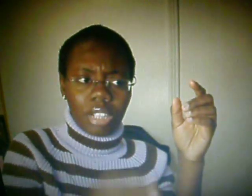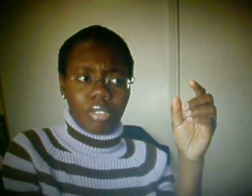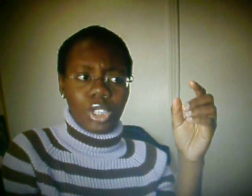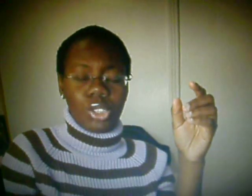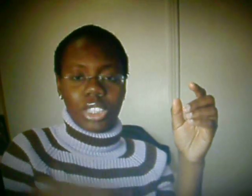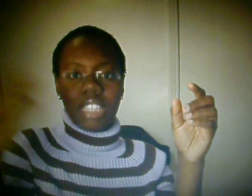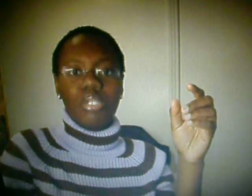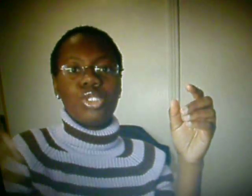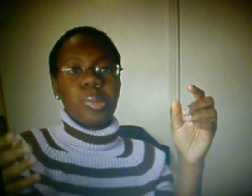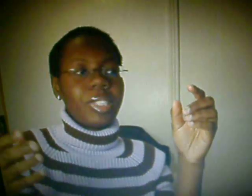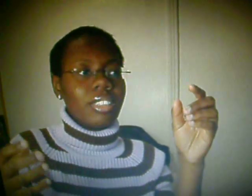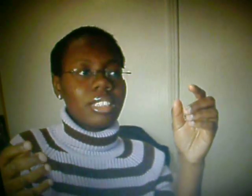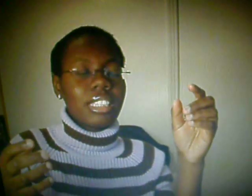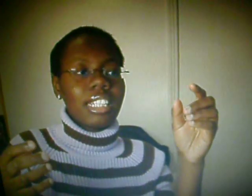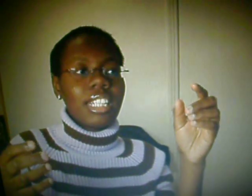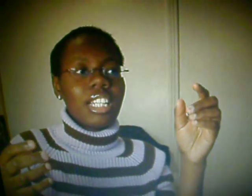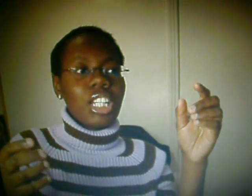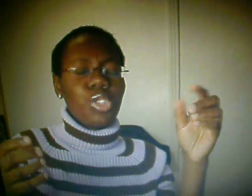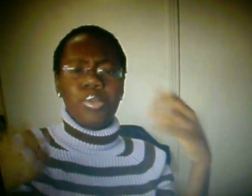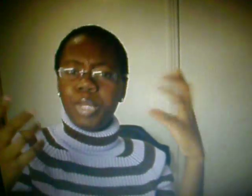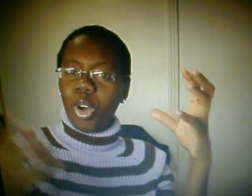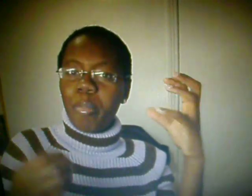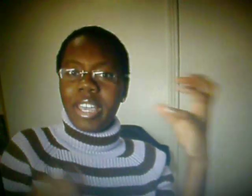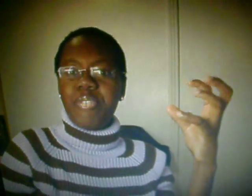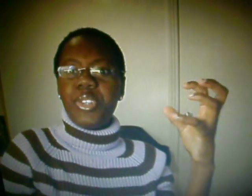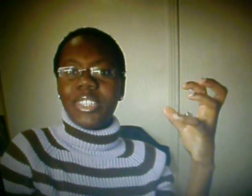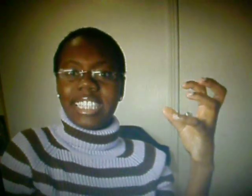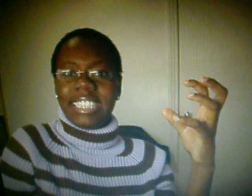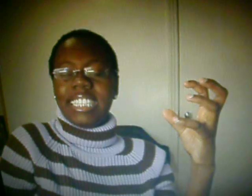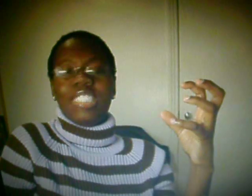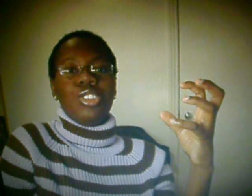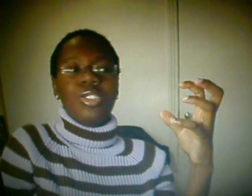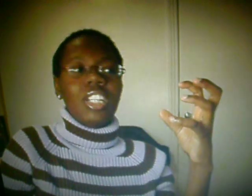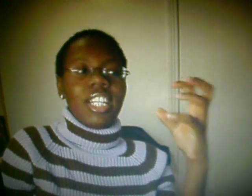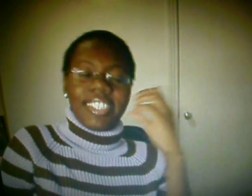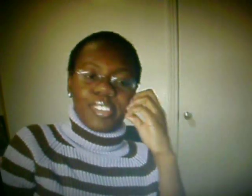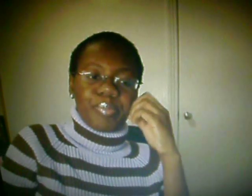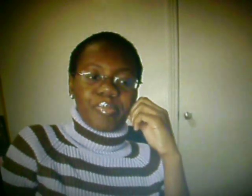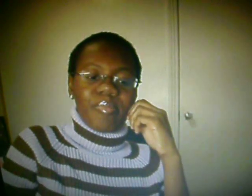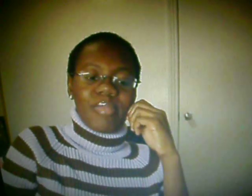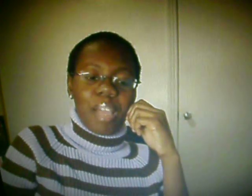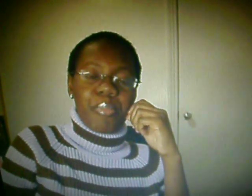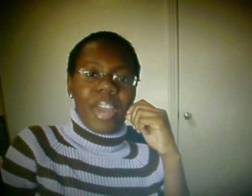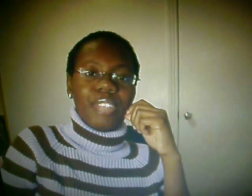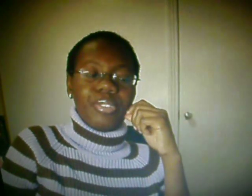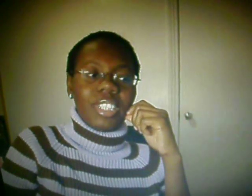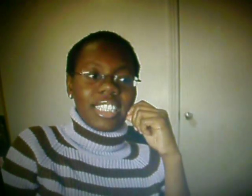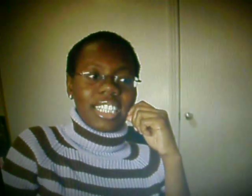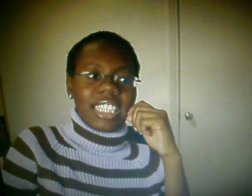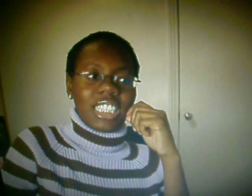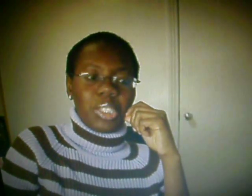revelation, gave it to someone else, you become envious and, you know, prideful and start thinking, No,